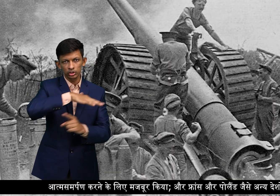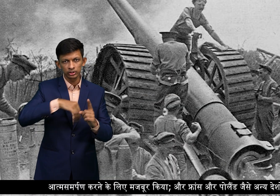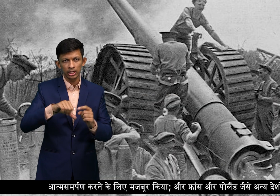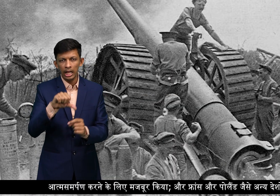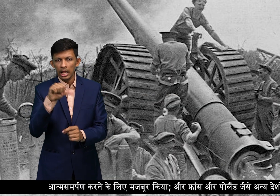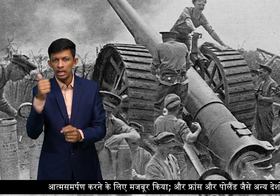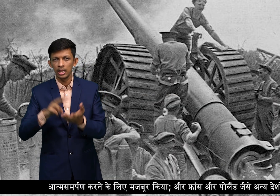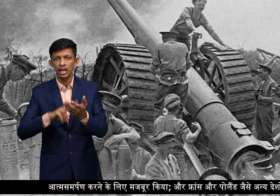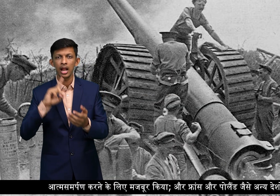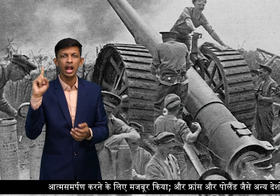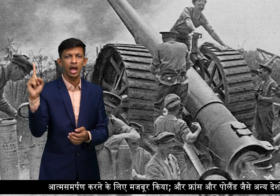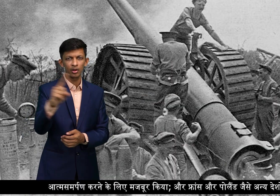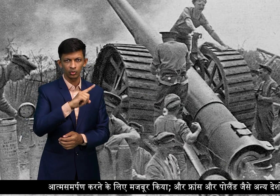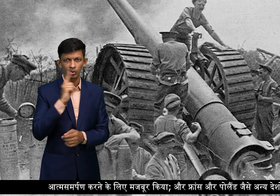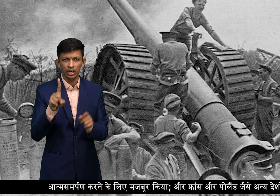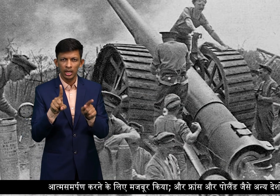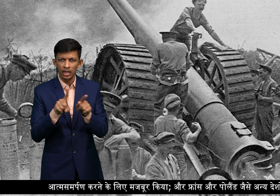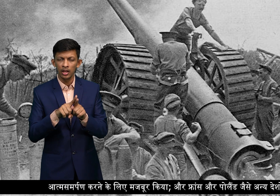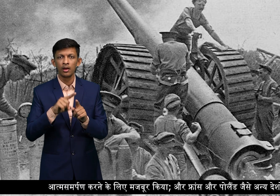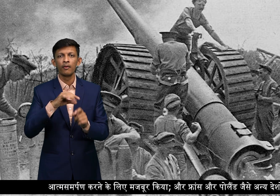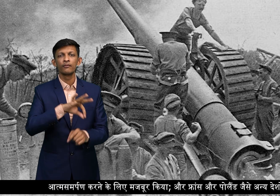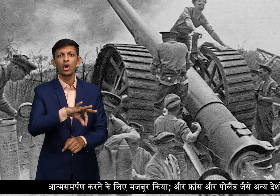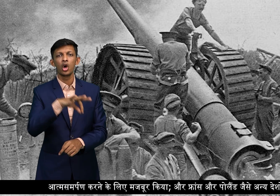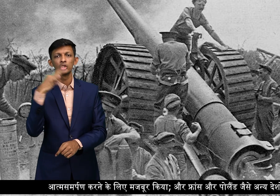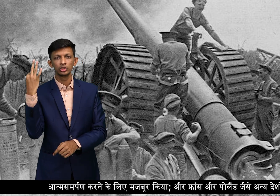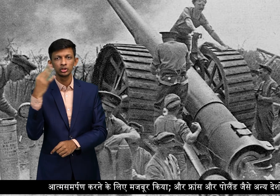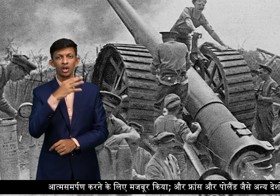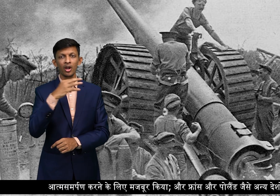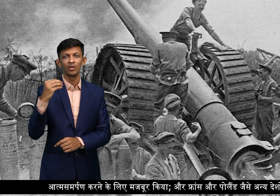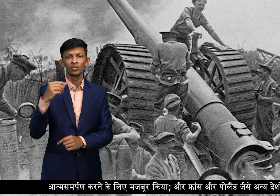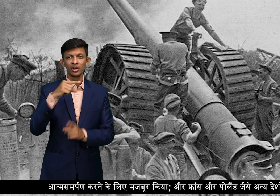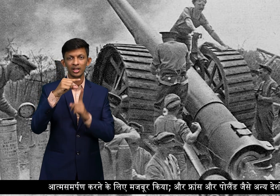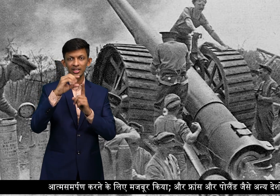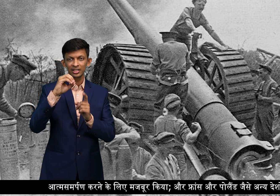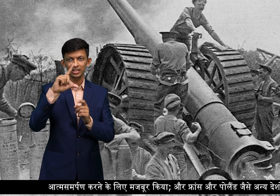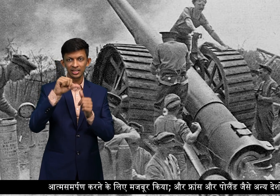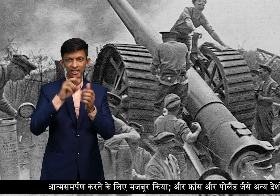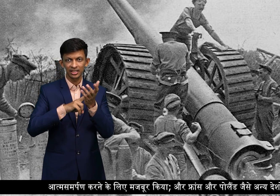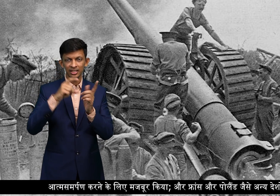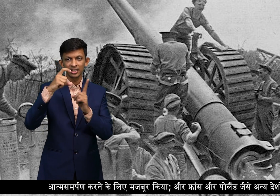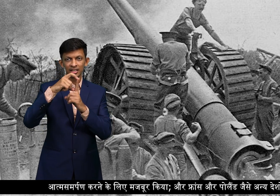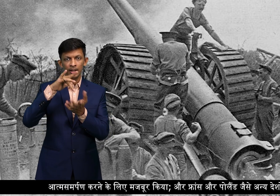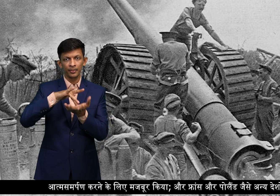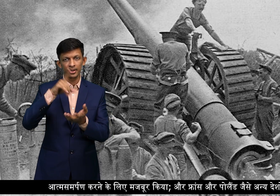and gave territory to other nations like France and Poland.